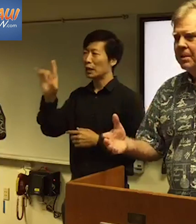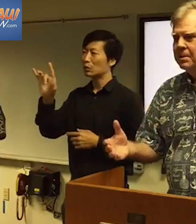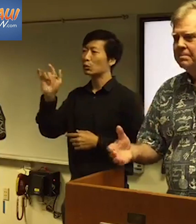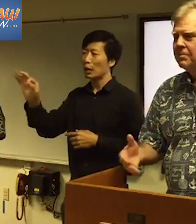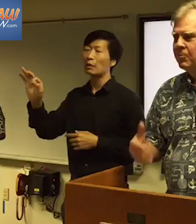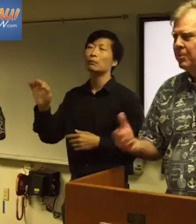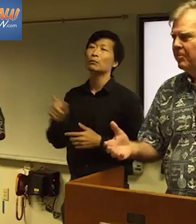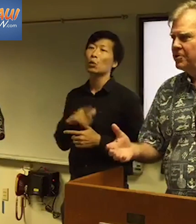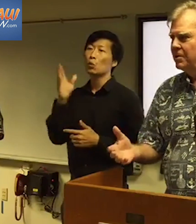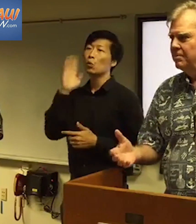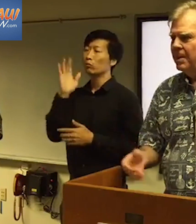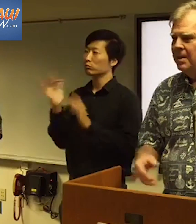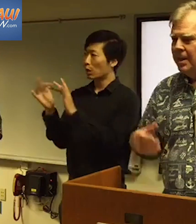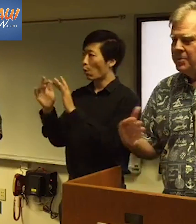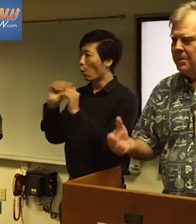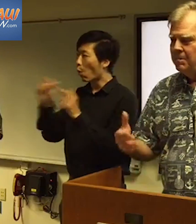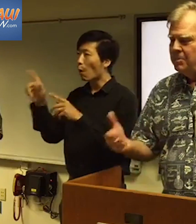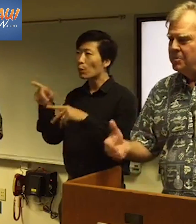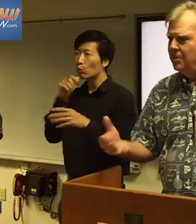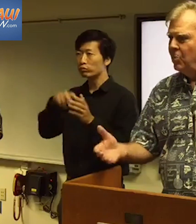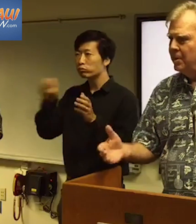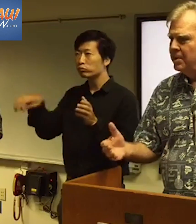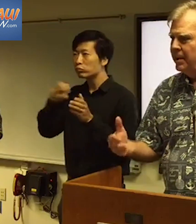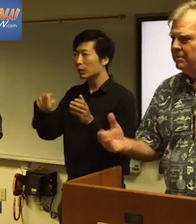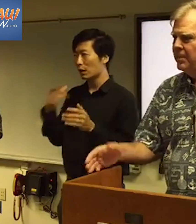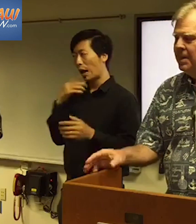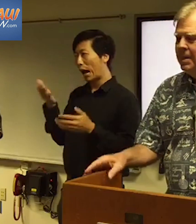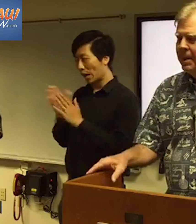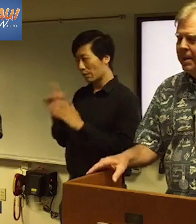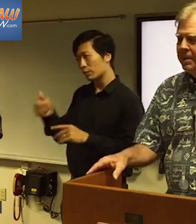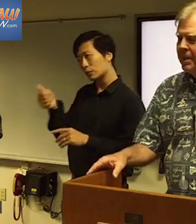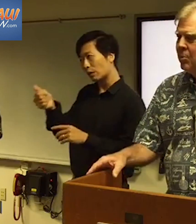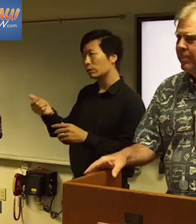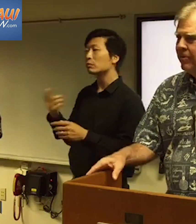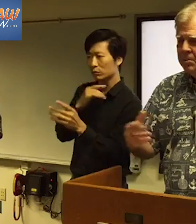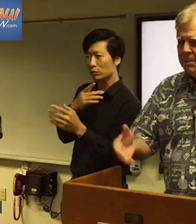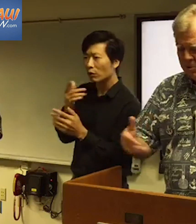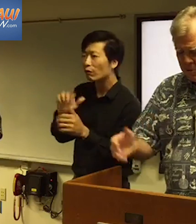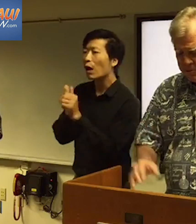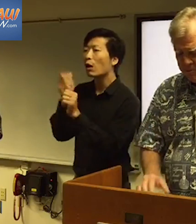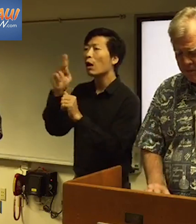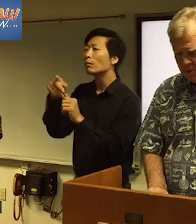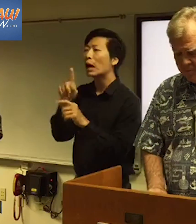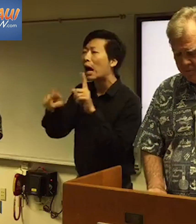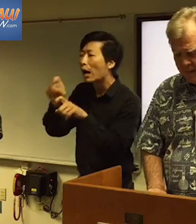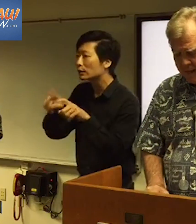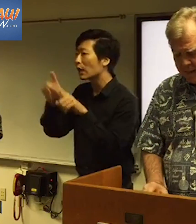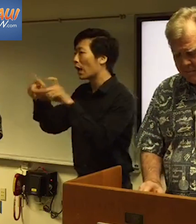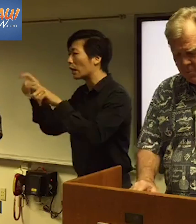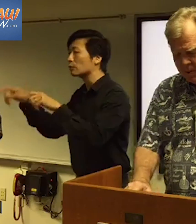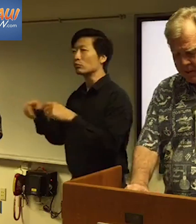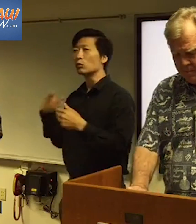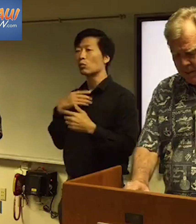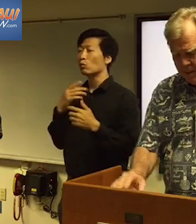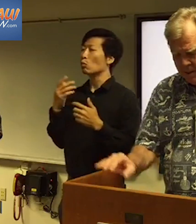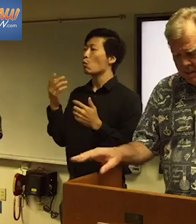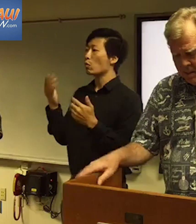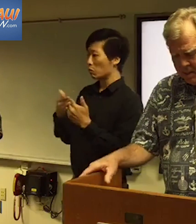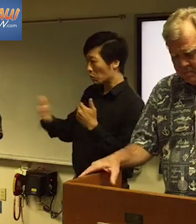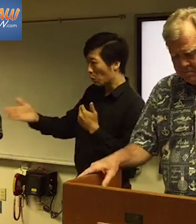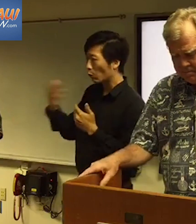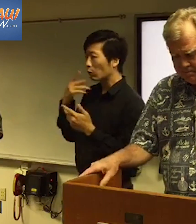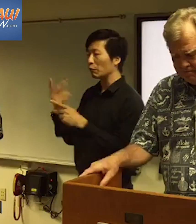crew members, and 2 passengers on the cruise ship, the Grand Princess, have tested positive for